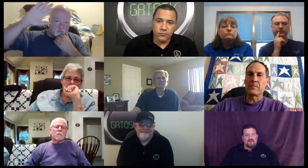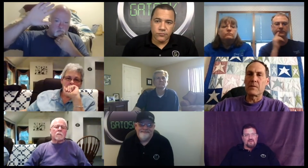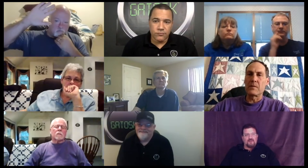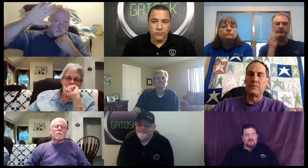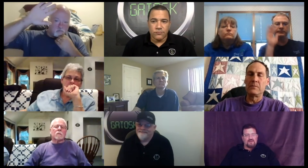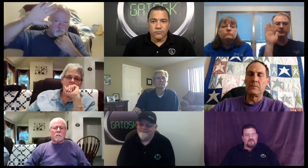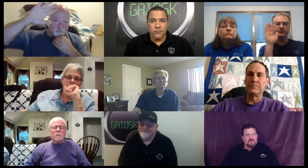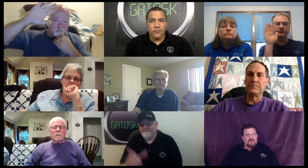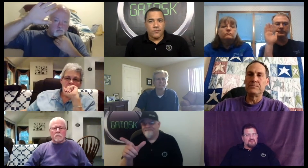for everyone.